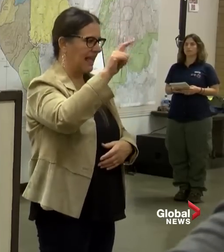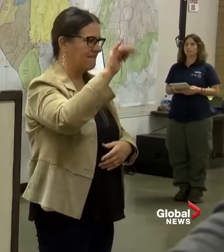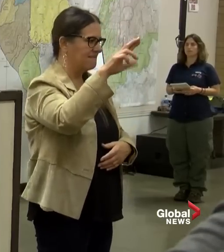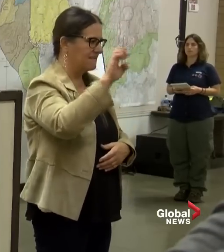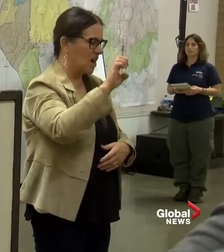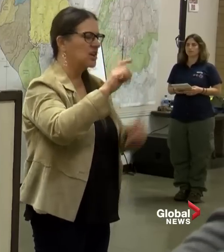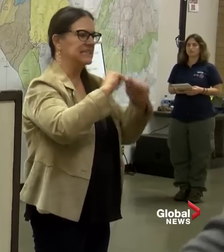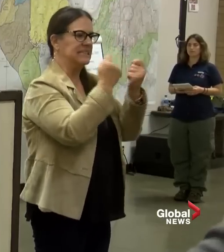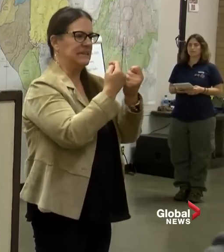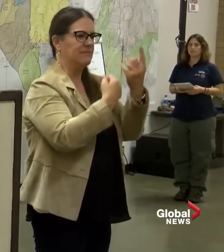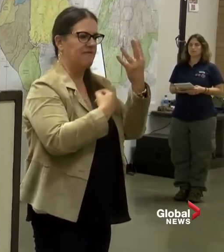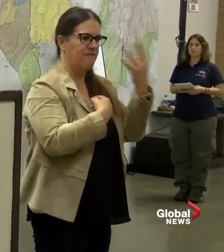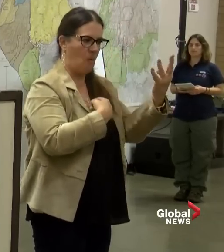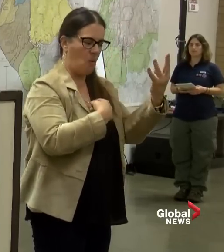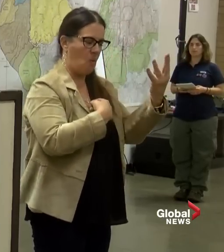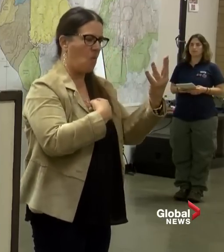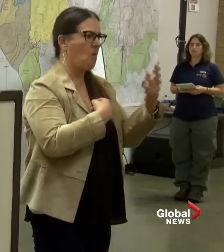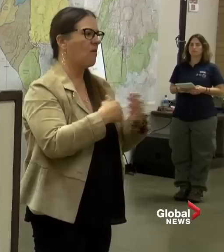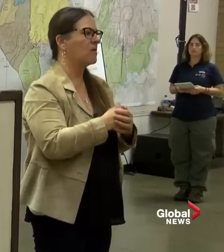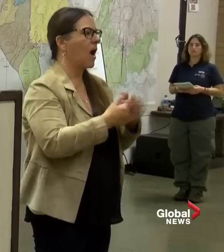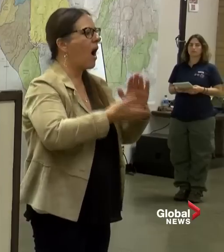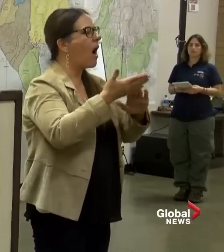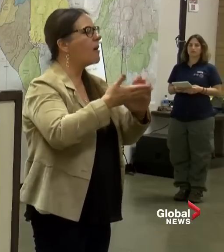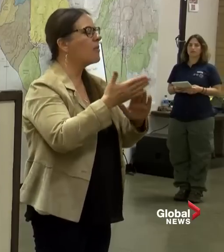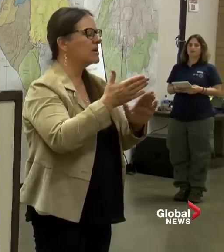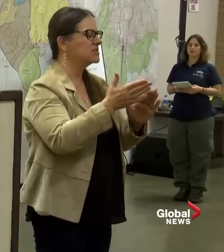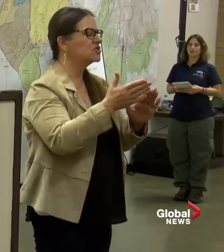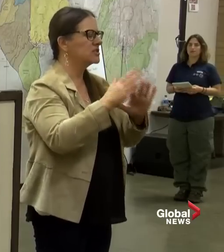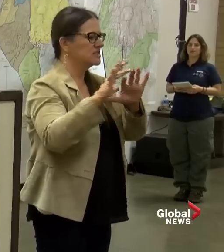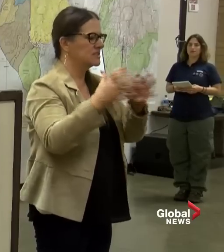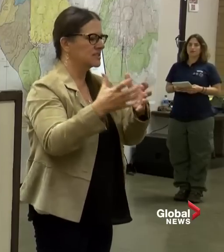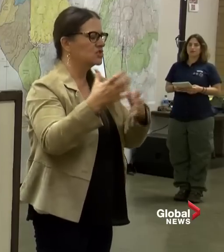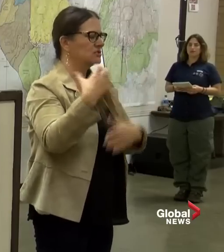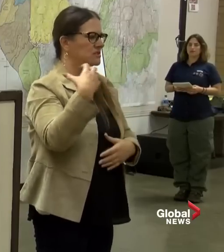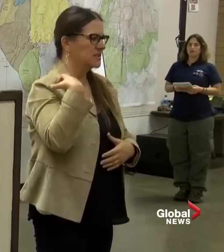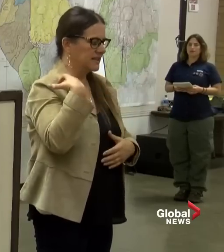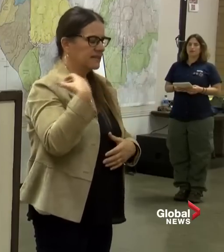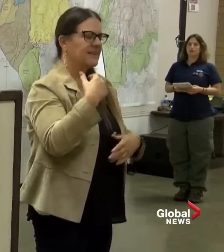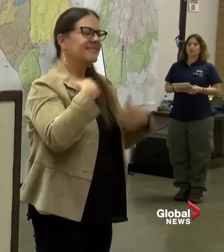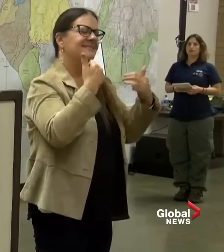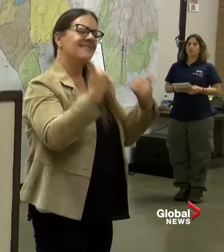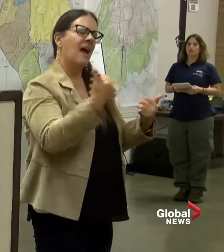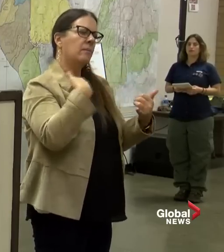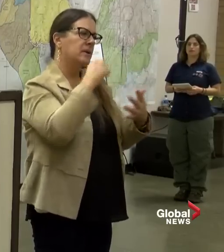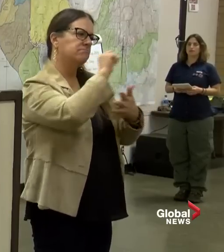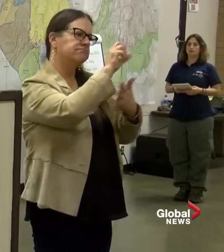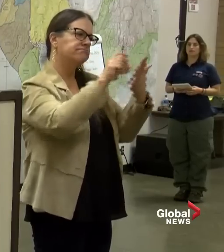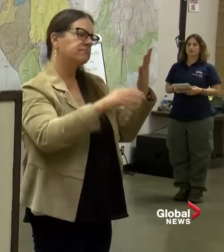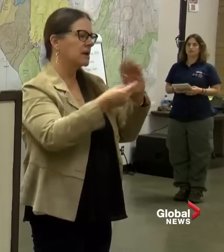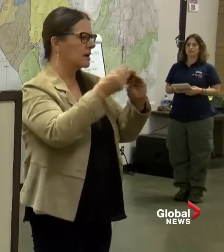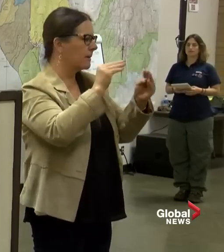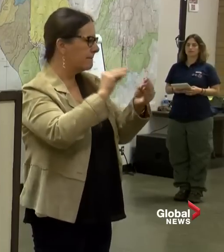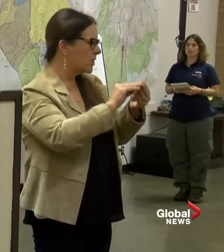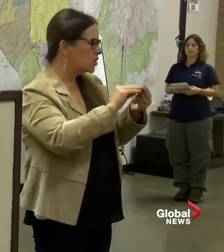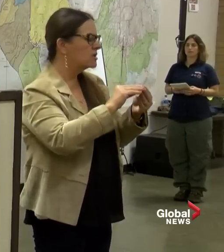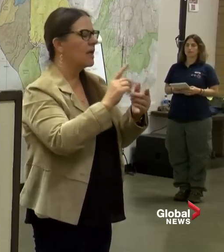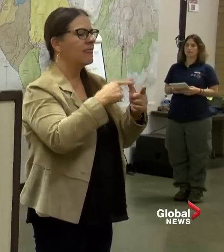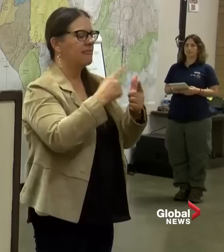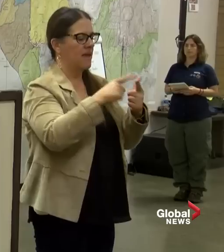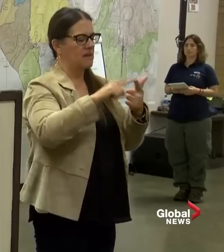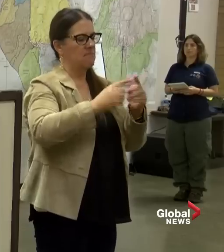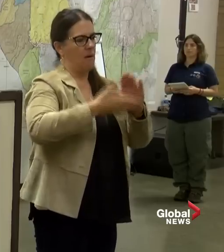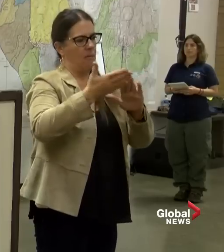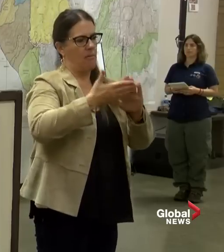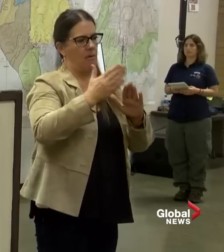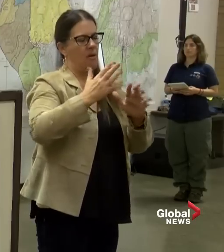Incident Management Team 4 as an Operations Section Chief. I'm going to go over the current numbers, and then I'm going to go over a quick operational